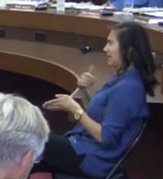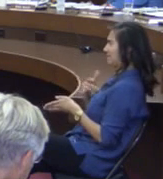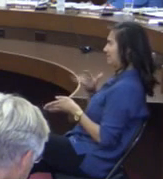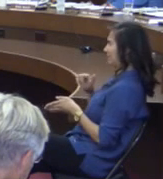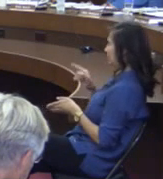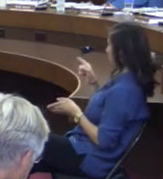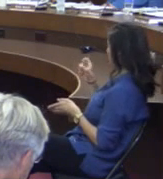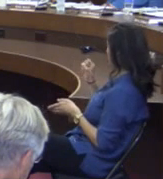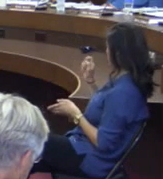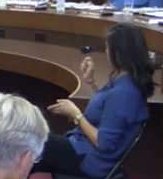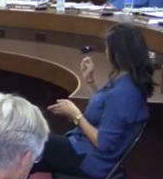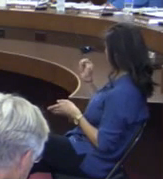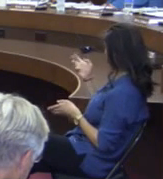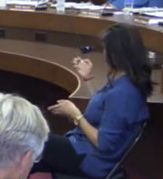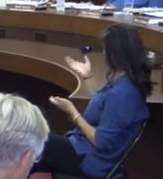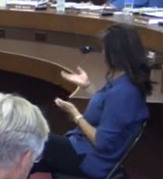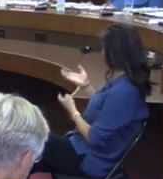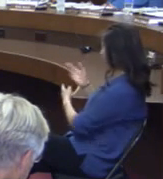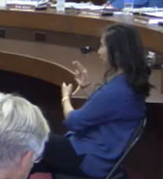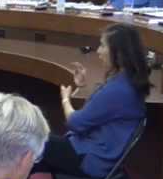introduce him, Stan, but I'll do it.